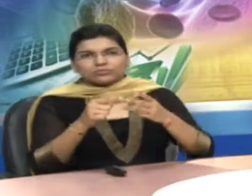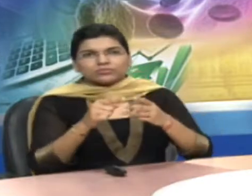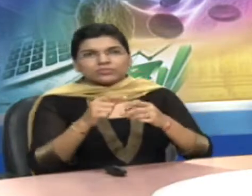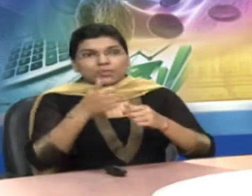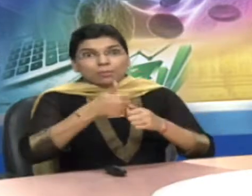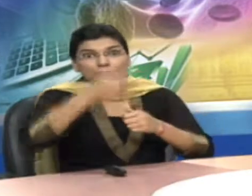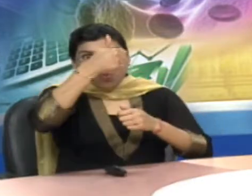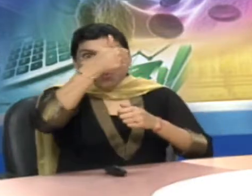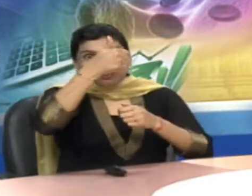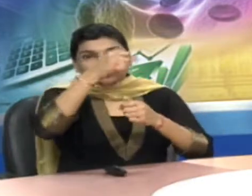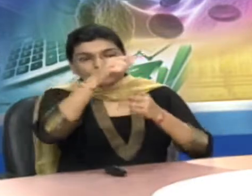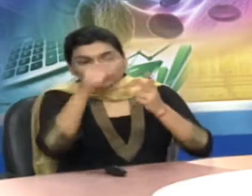clerk.